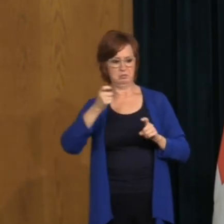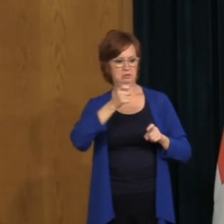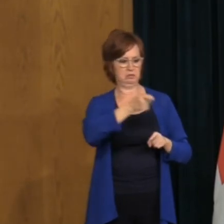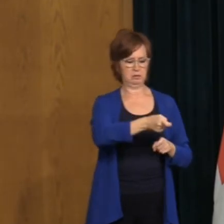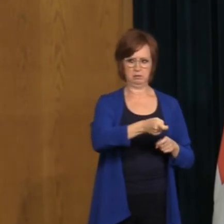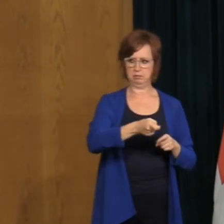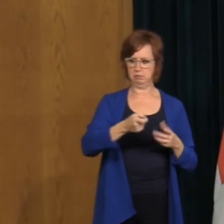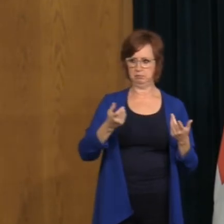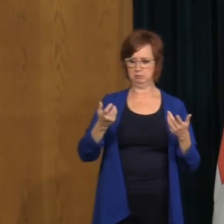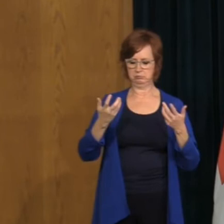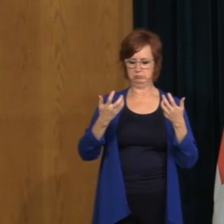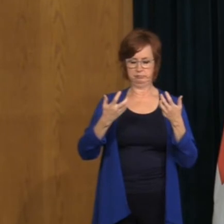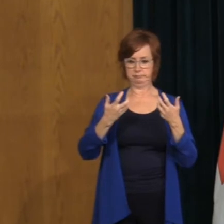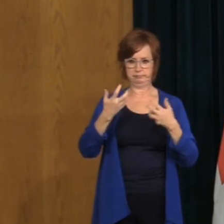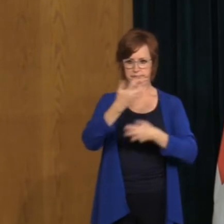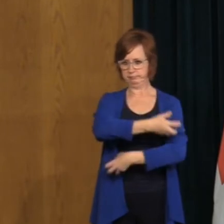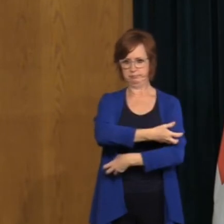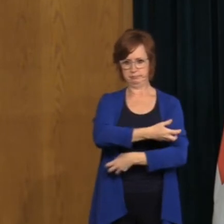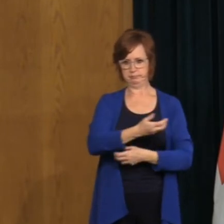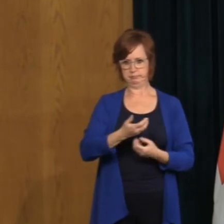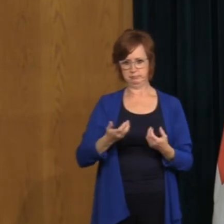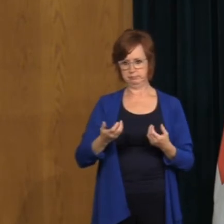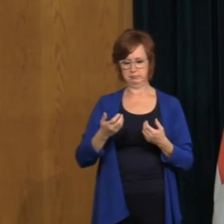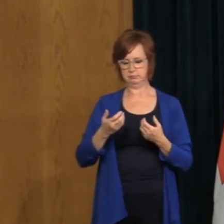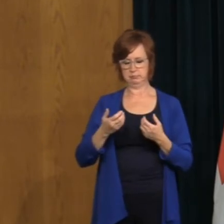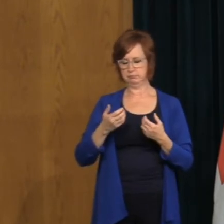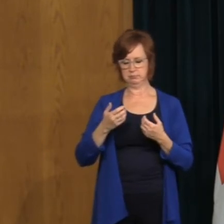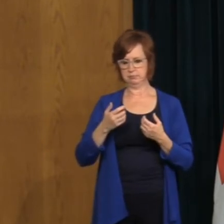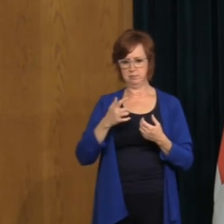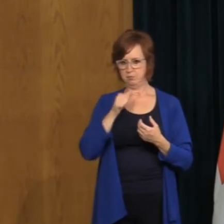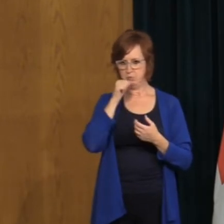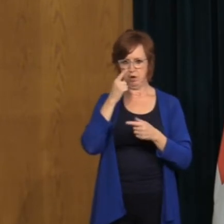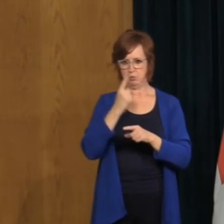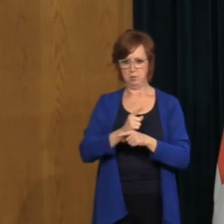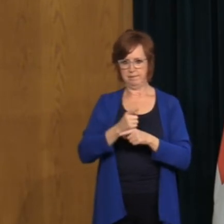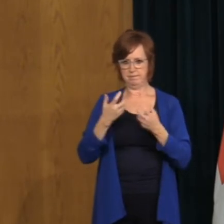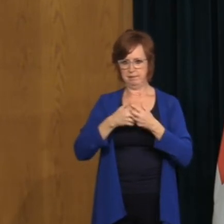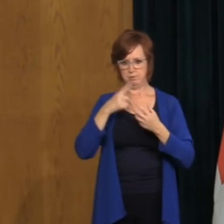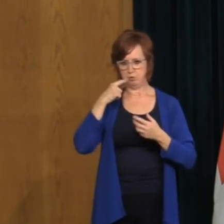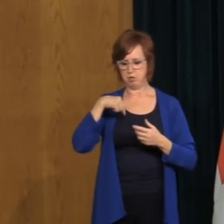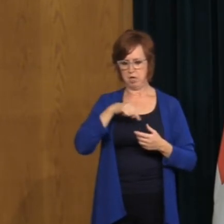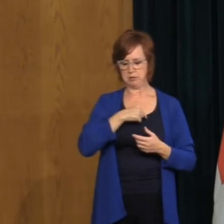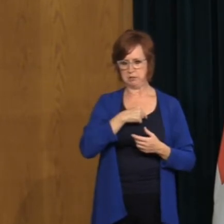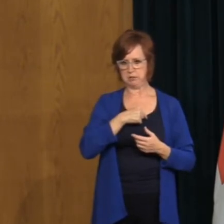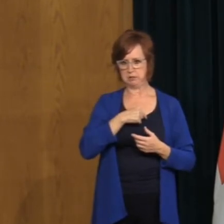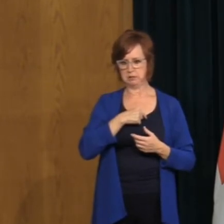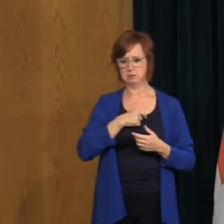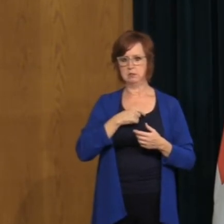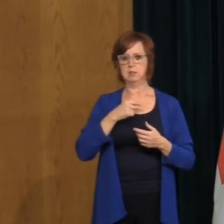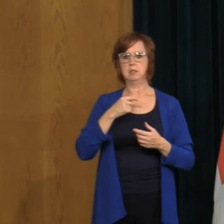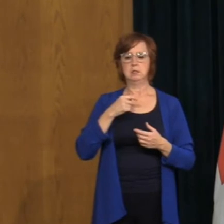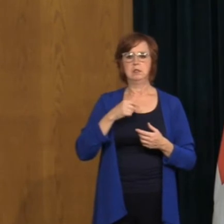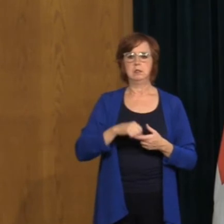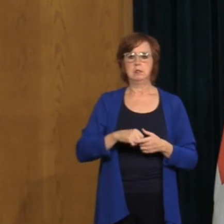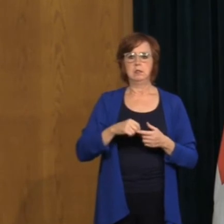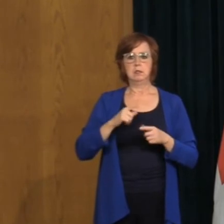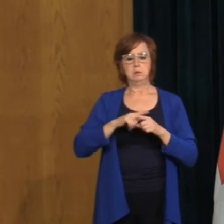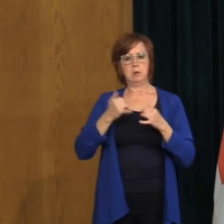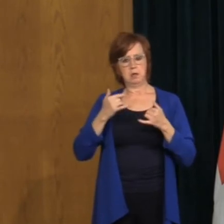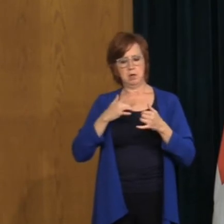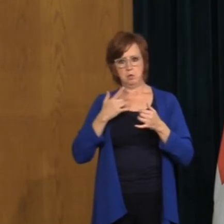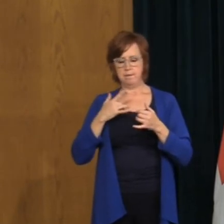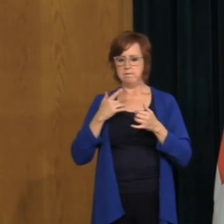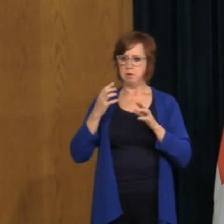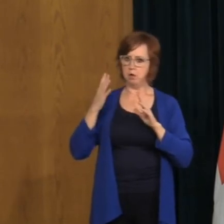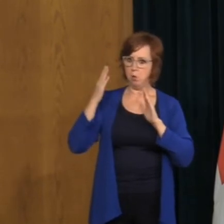that industry and other industries to ensure that as we find ourselves on the recovery of the economic recovery